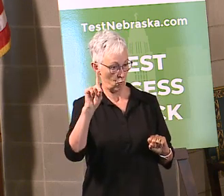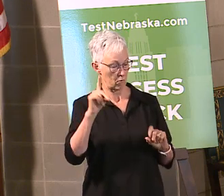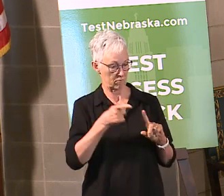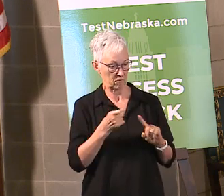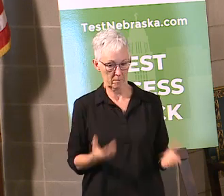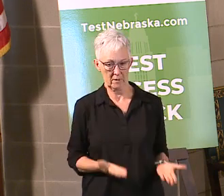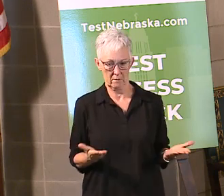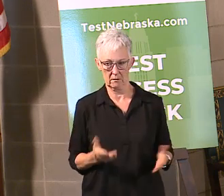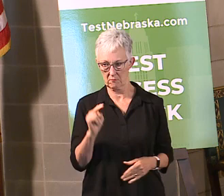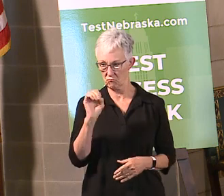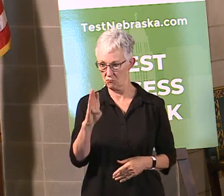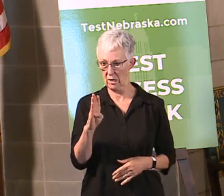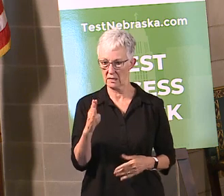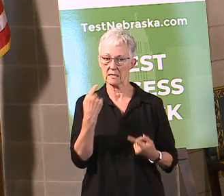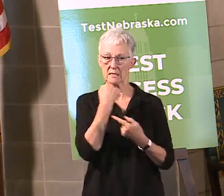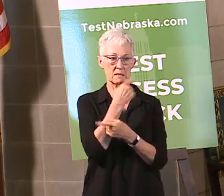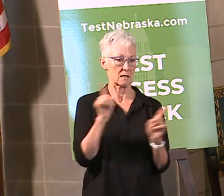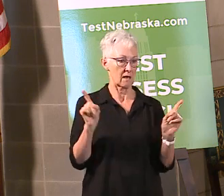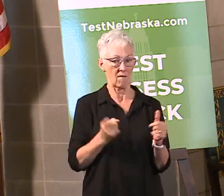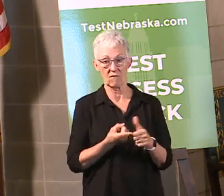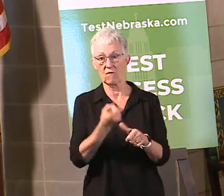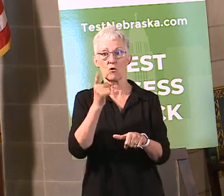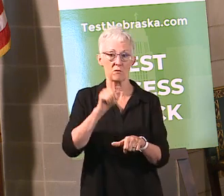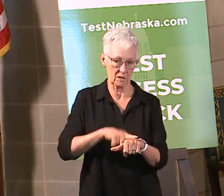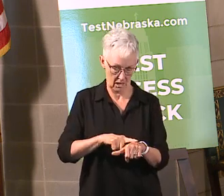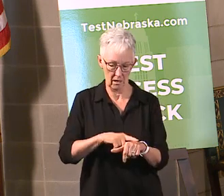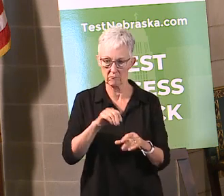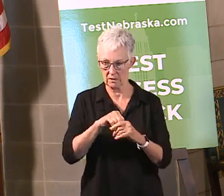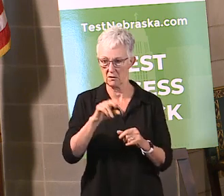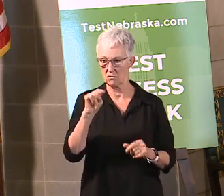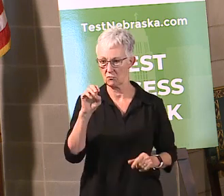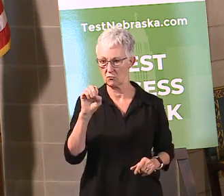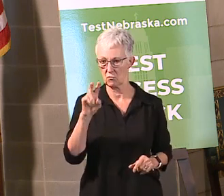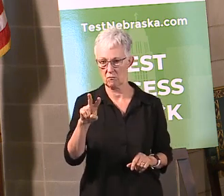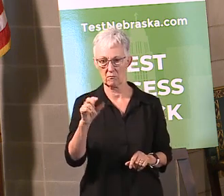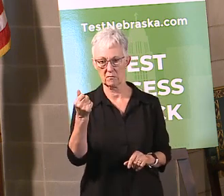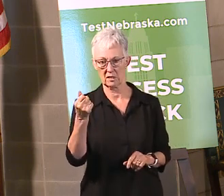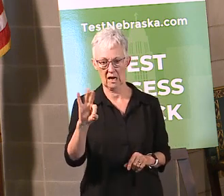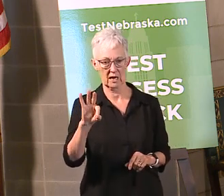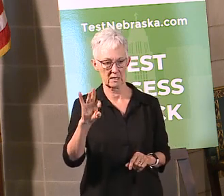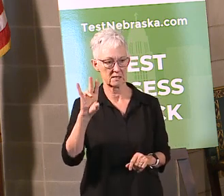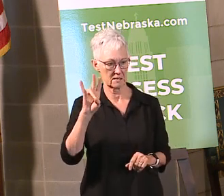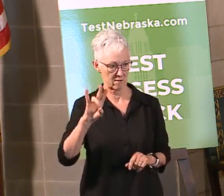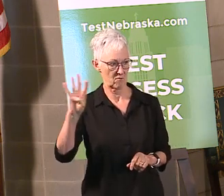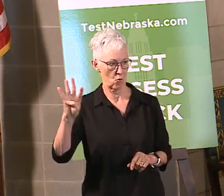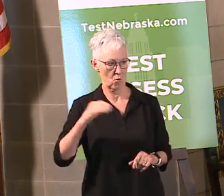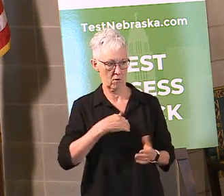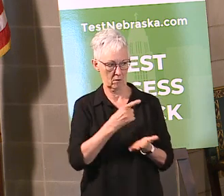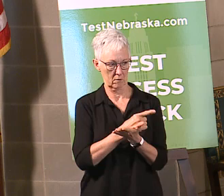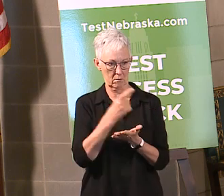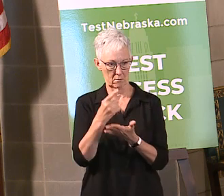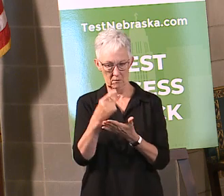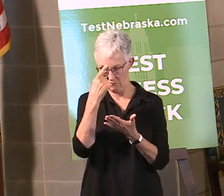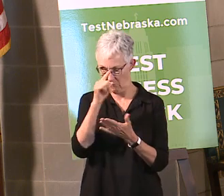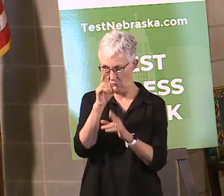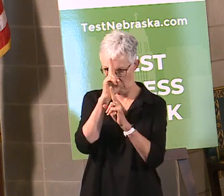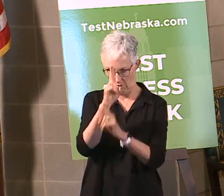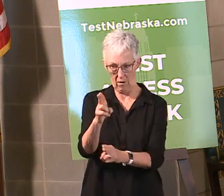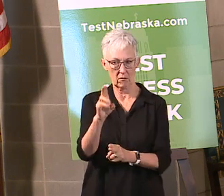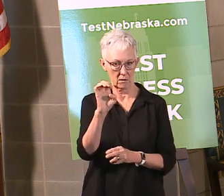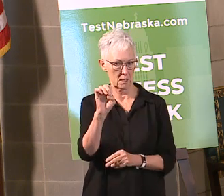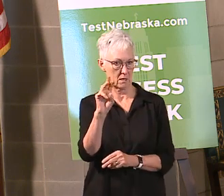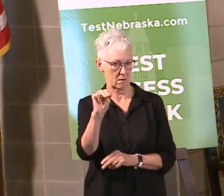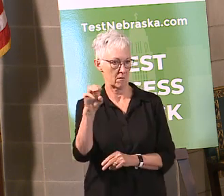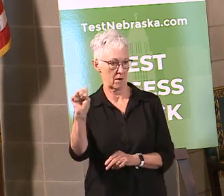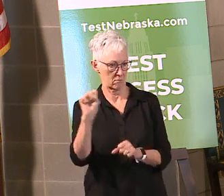first EMS Week in November of 1974. So I think this week holds special meaning for EMS providers